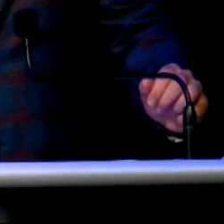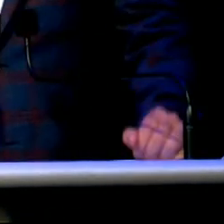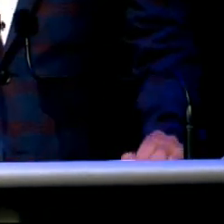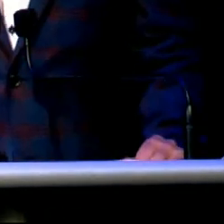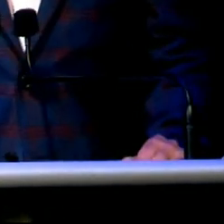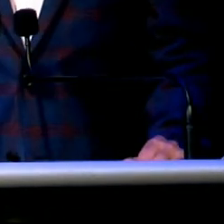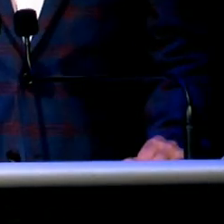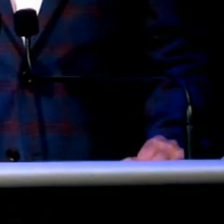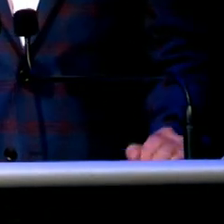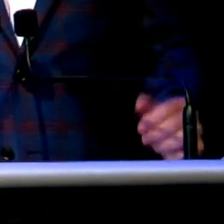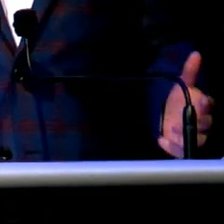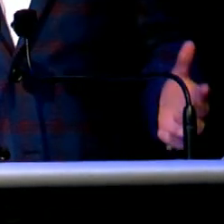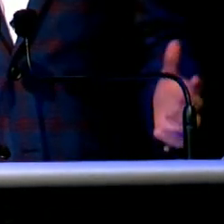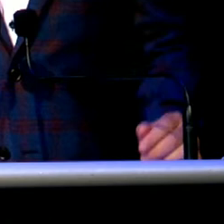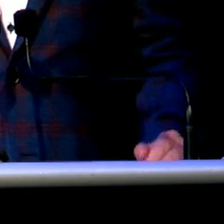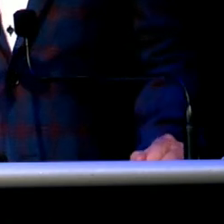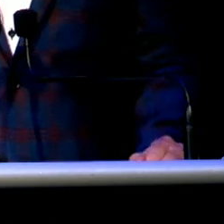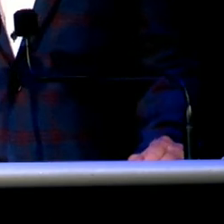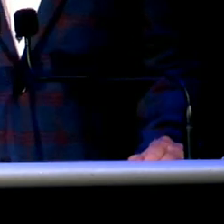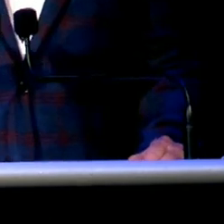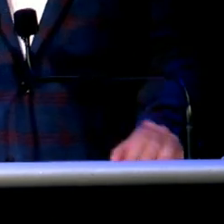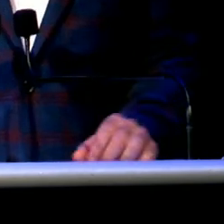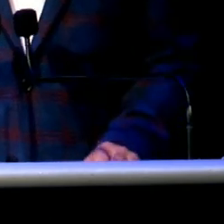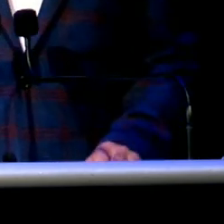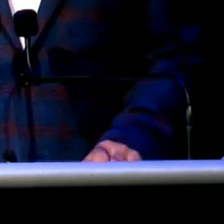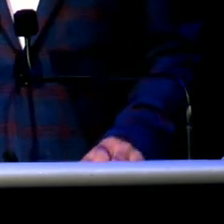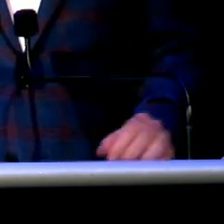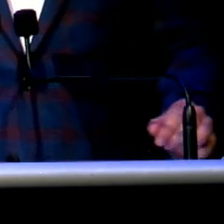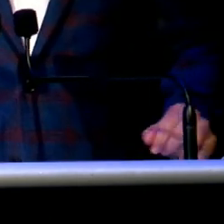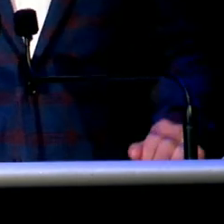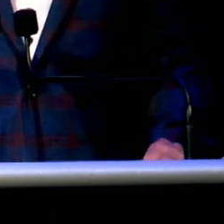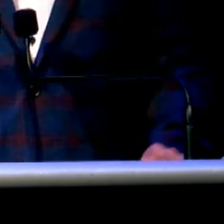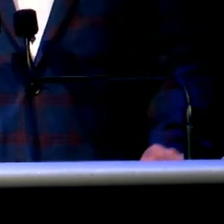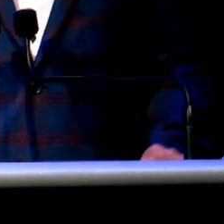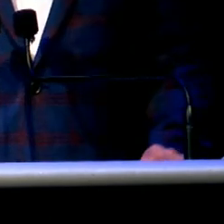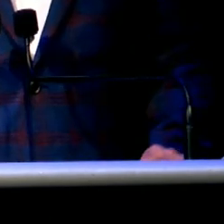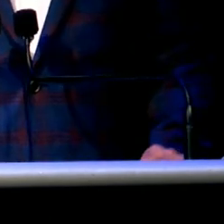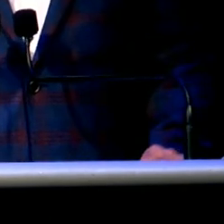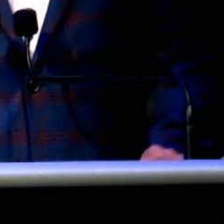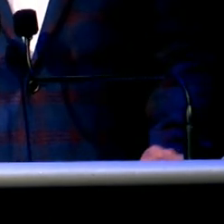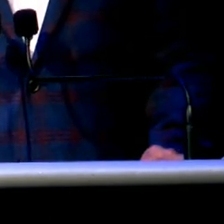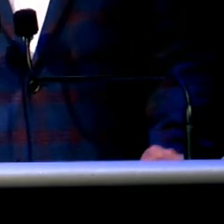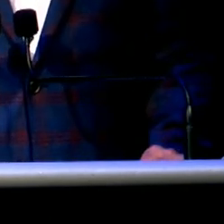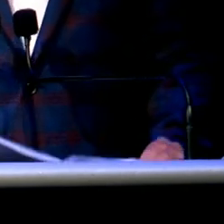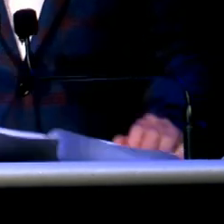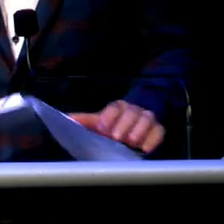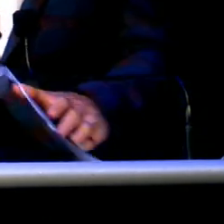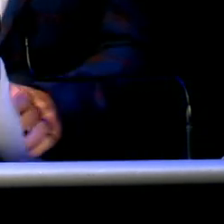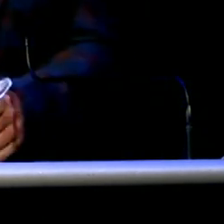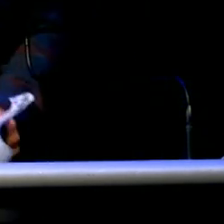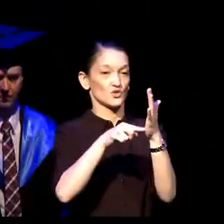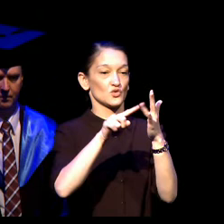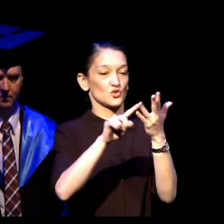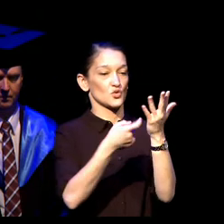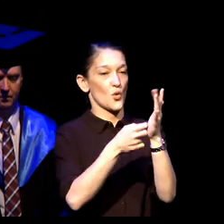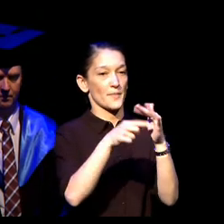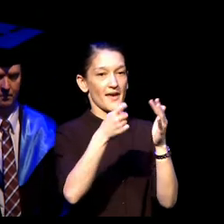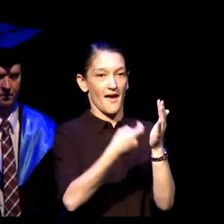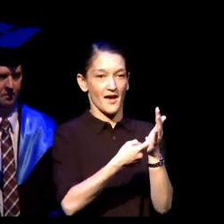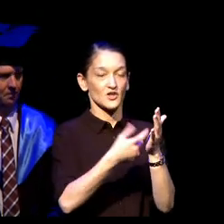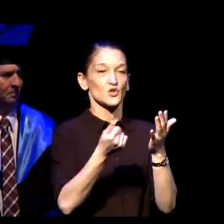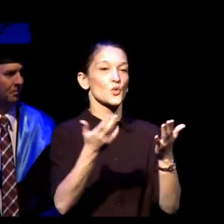that. Now, please join me in welcoming Uncle David Tornier to present the Welcome to Country.